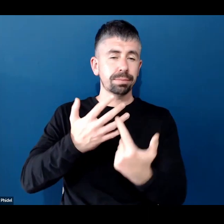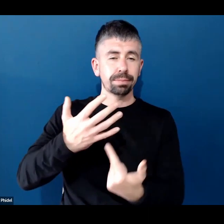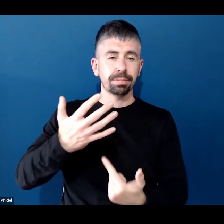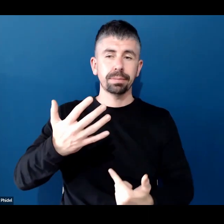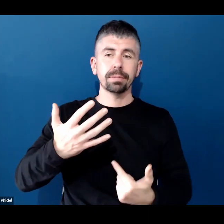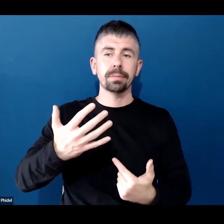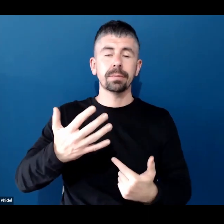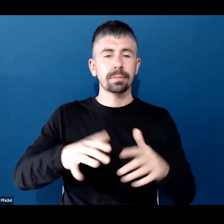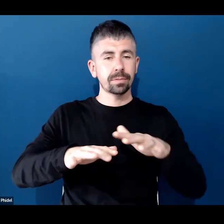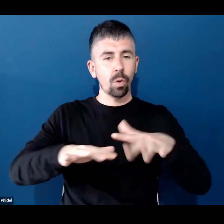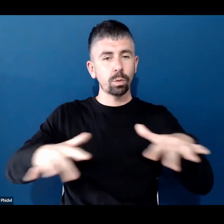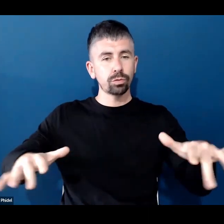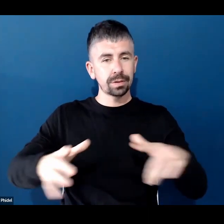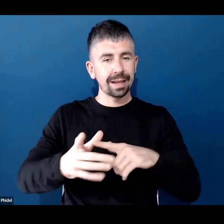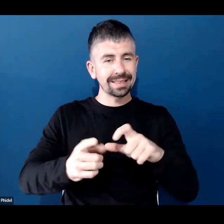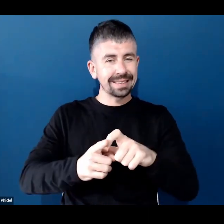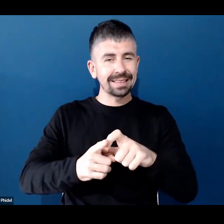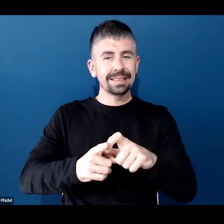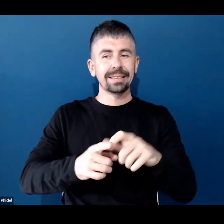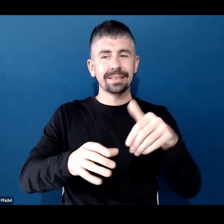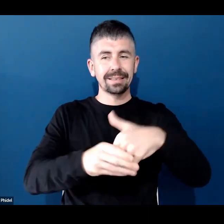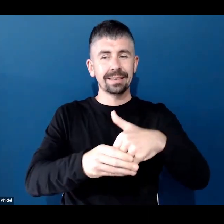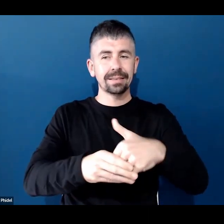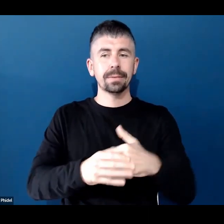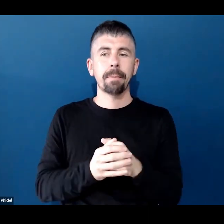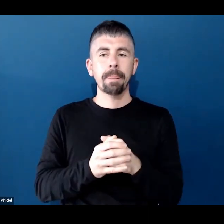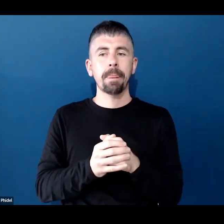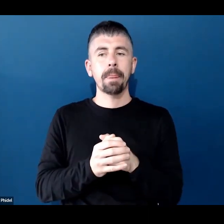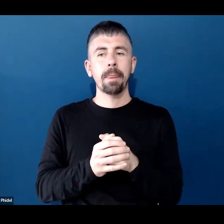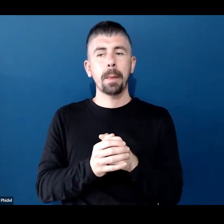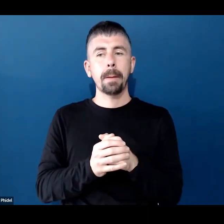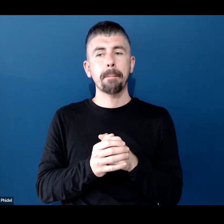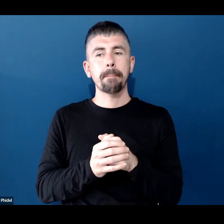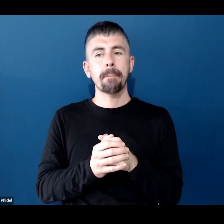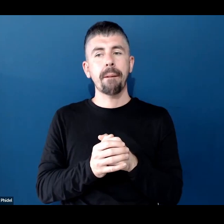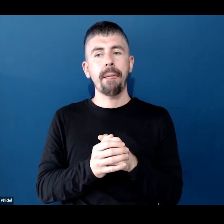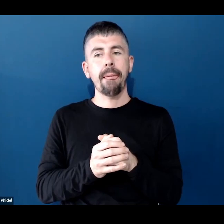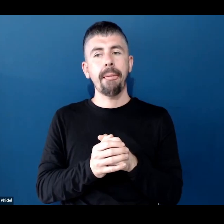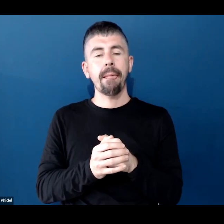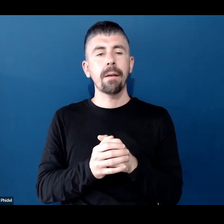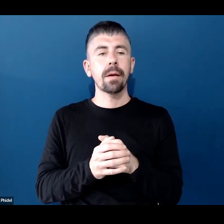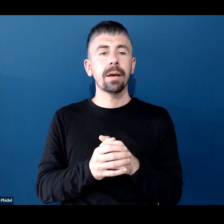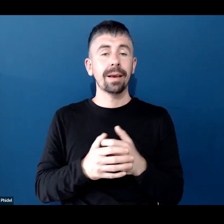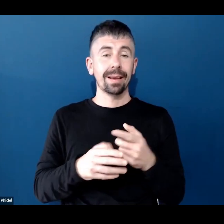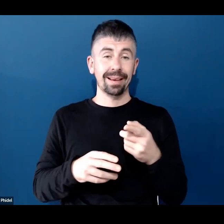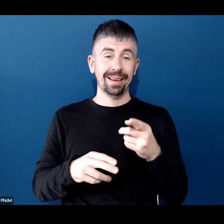and a lot of different stuff. Even if you were right now to phase out completely your carbon footprint, you would not